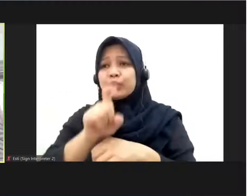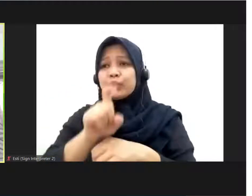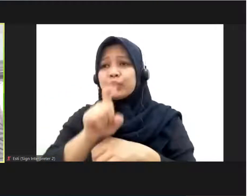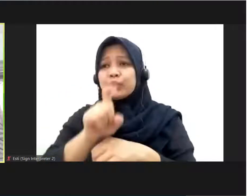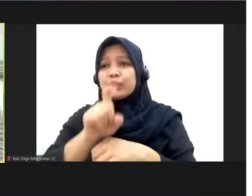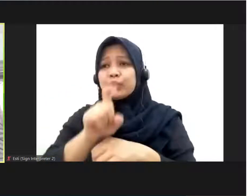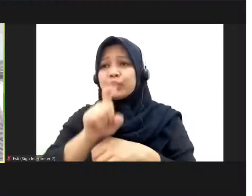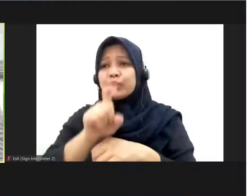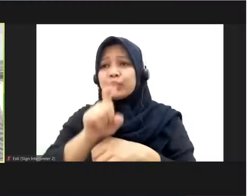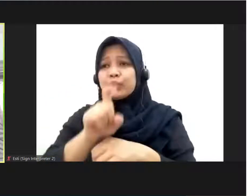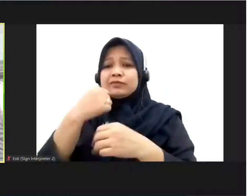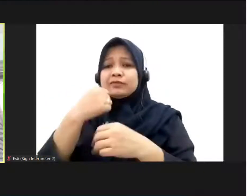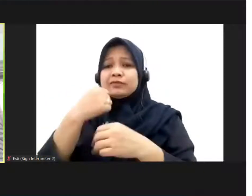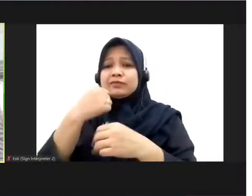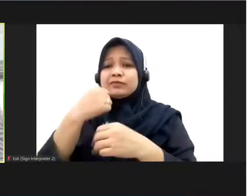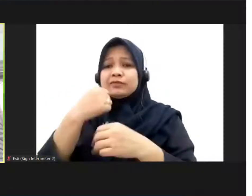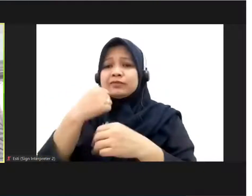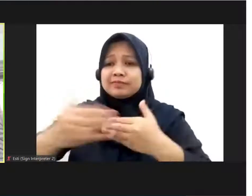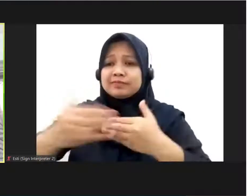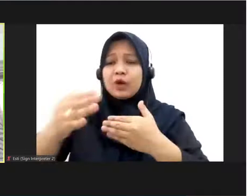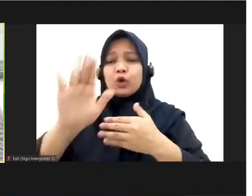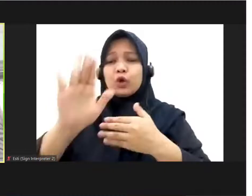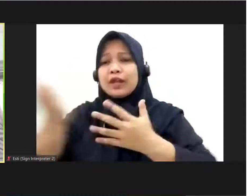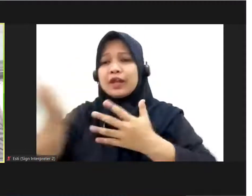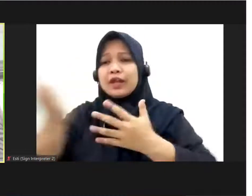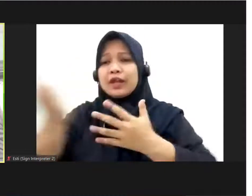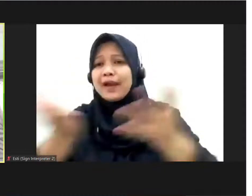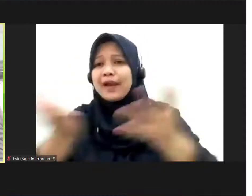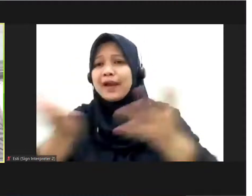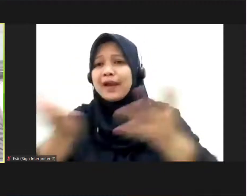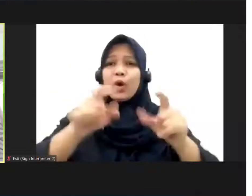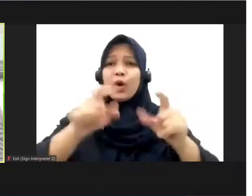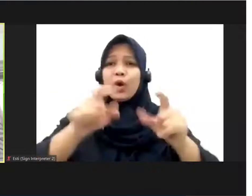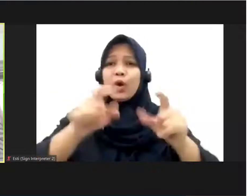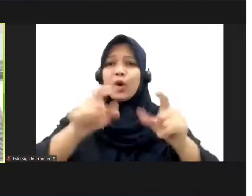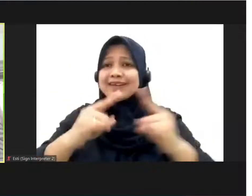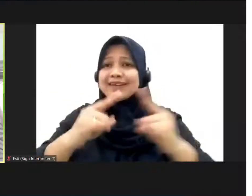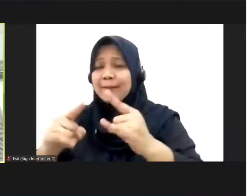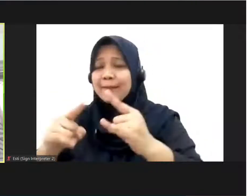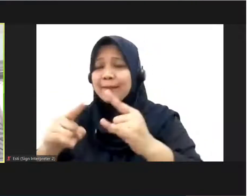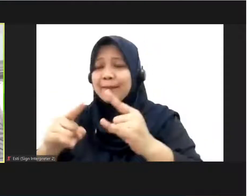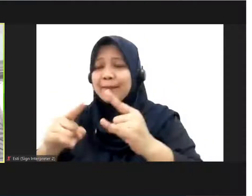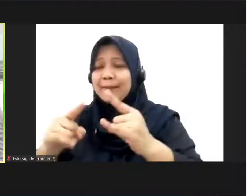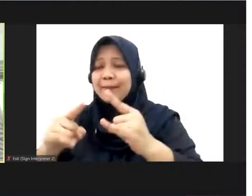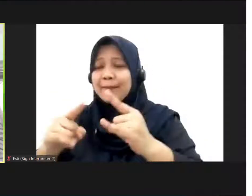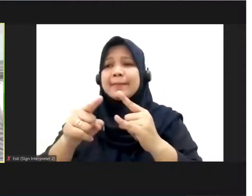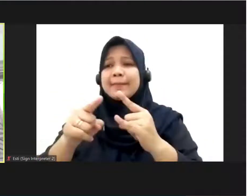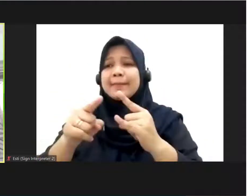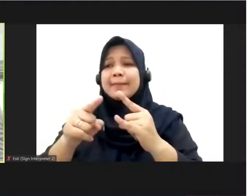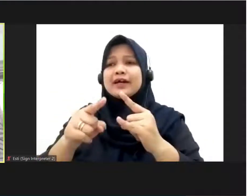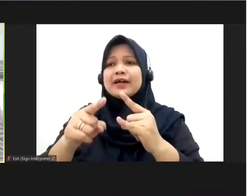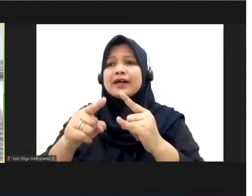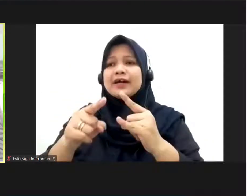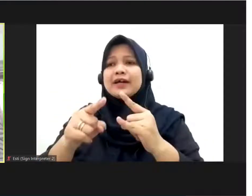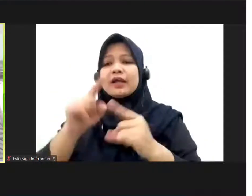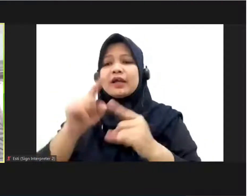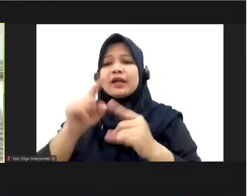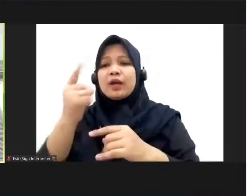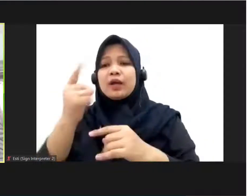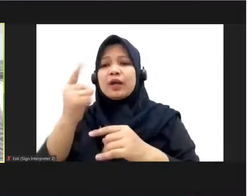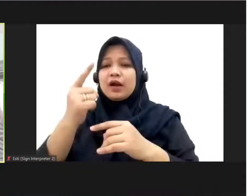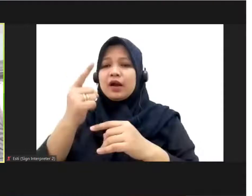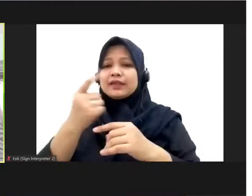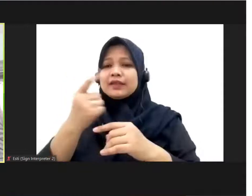of services in the camps, while keeping in mind the risks of COVID-19. But